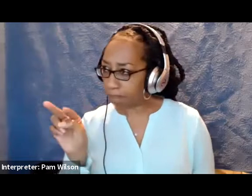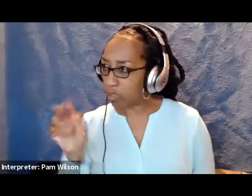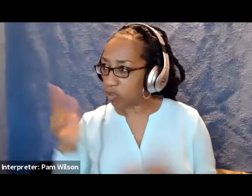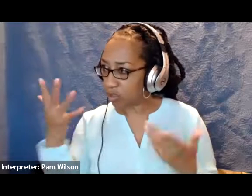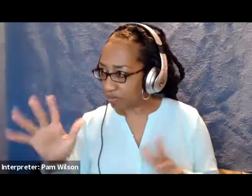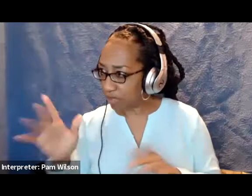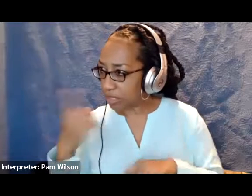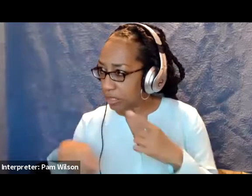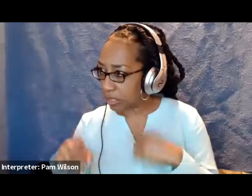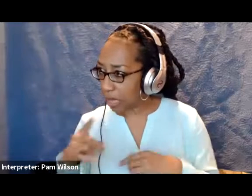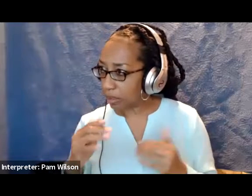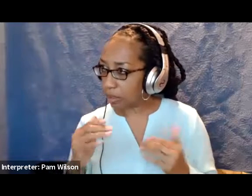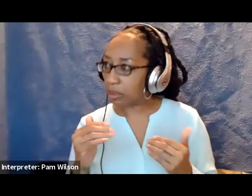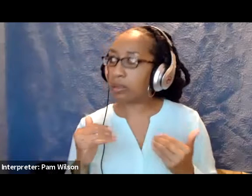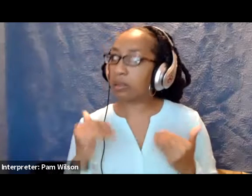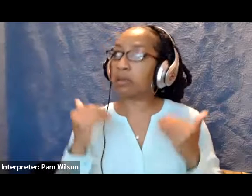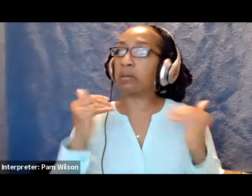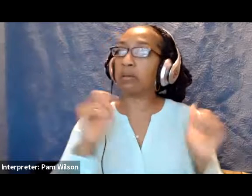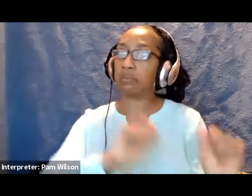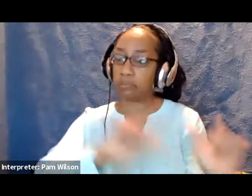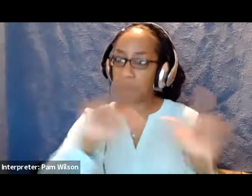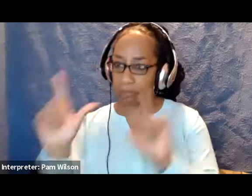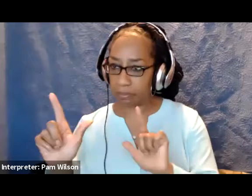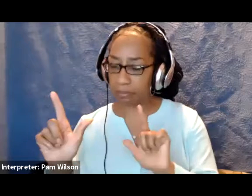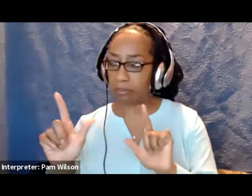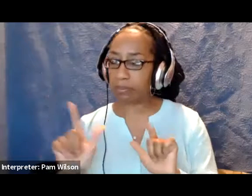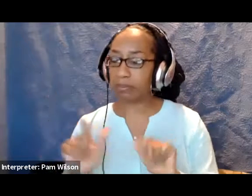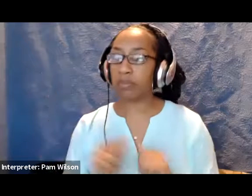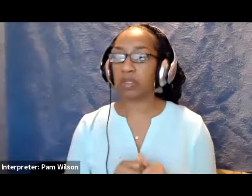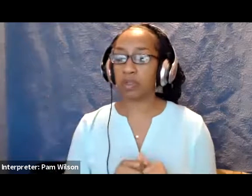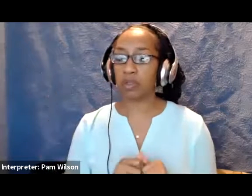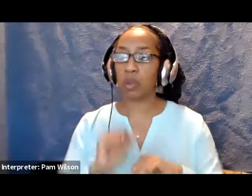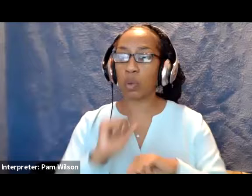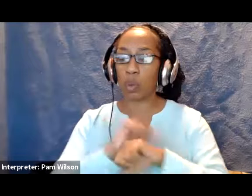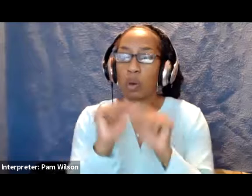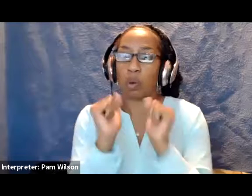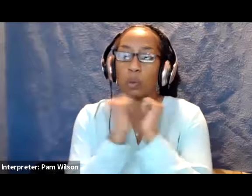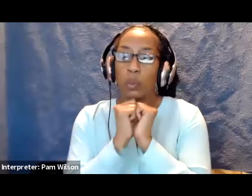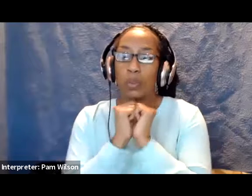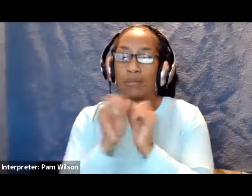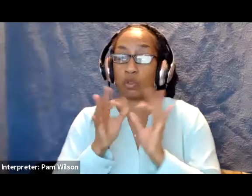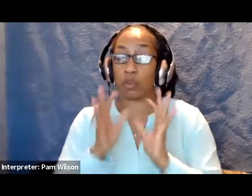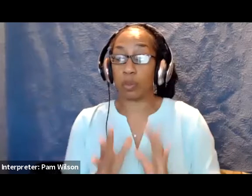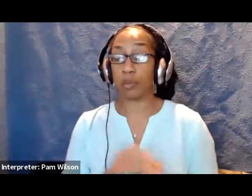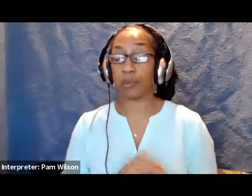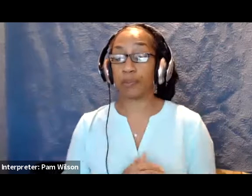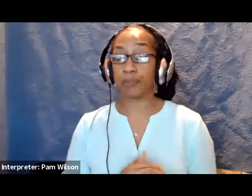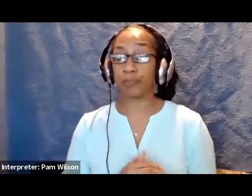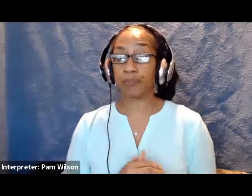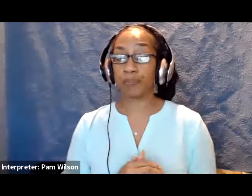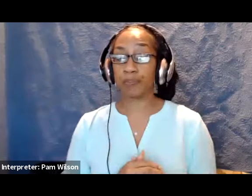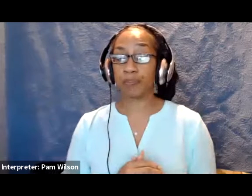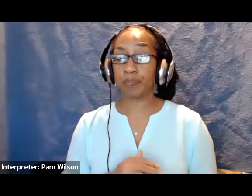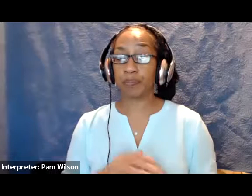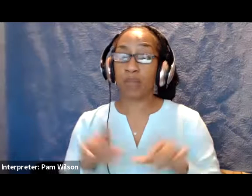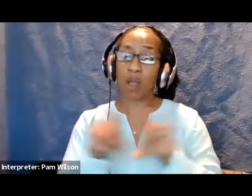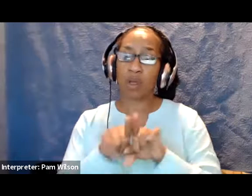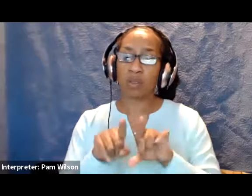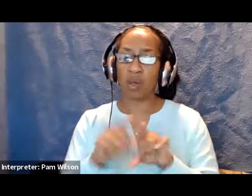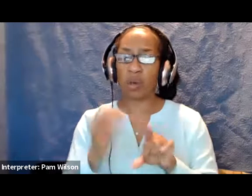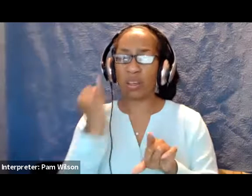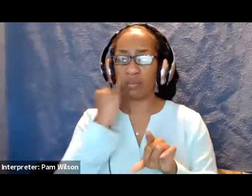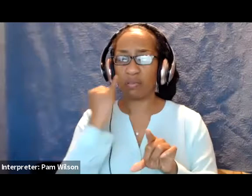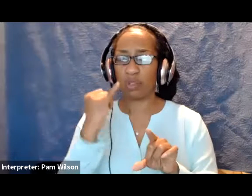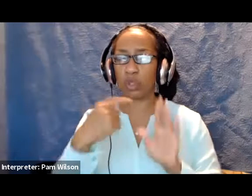signing before you move to the next slide. If you're highlighting points on the